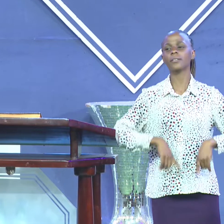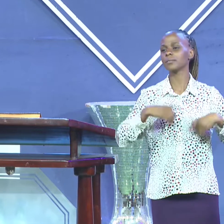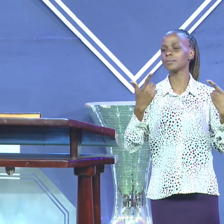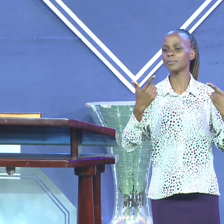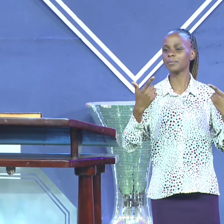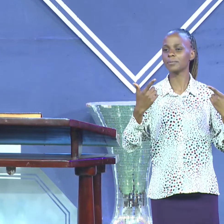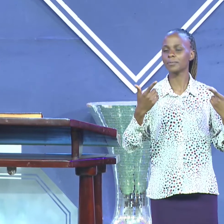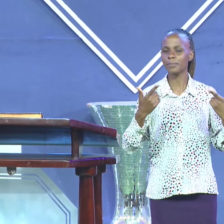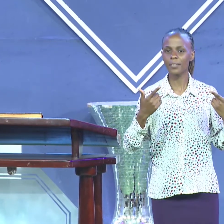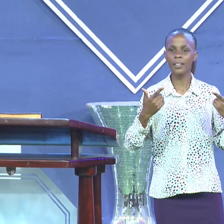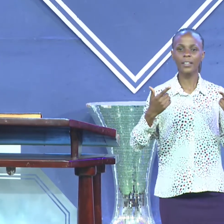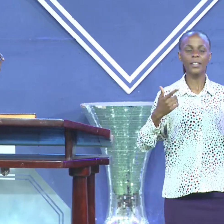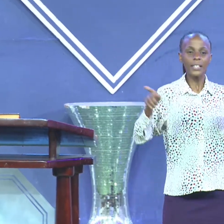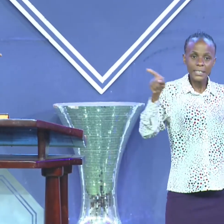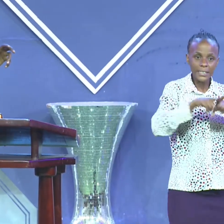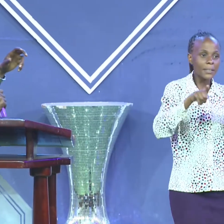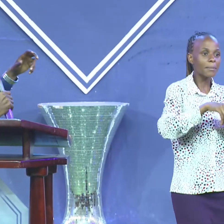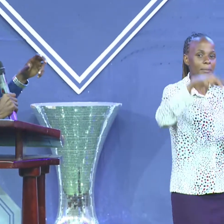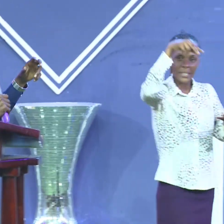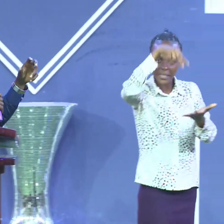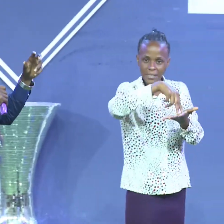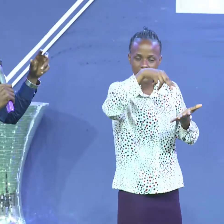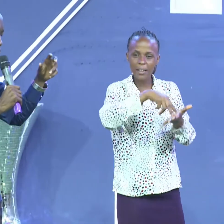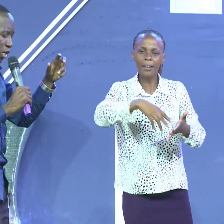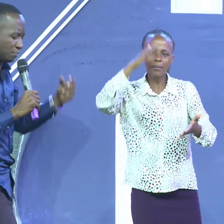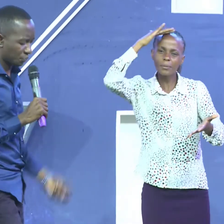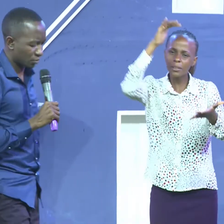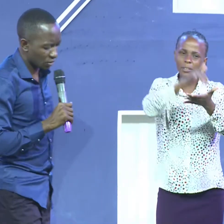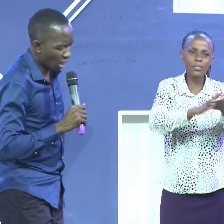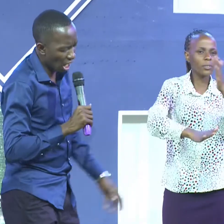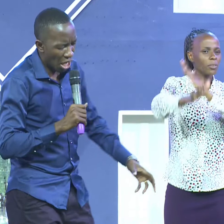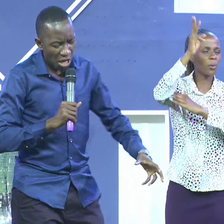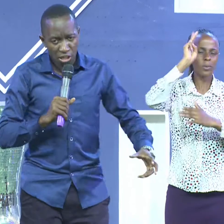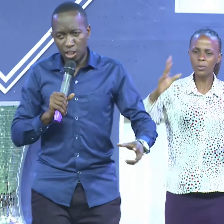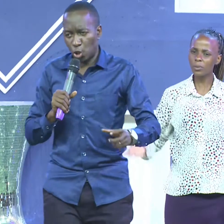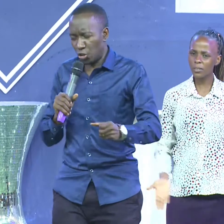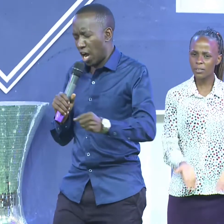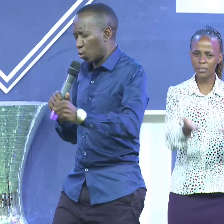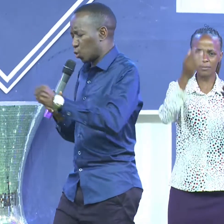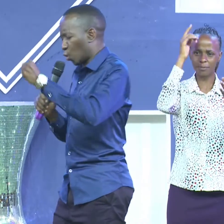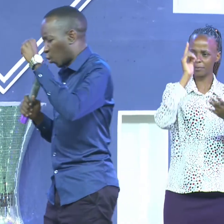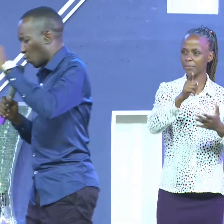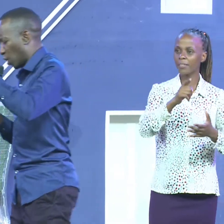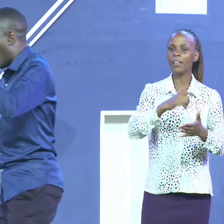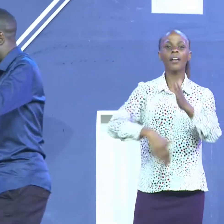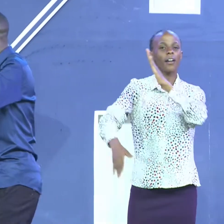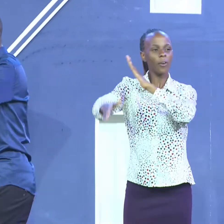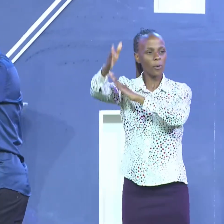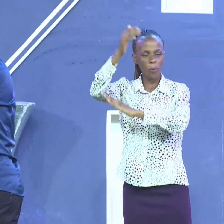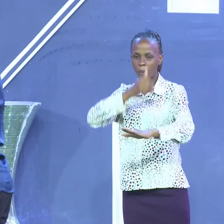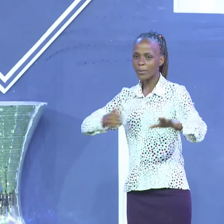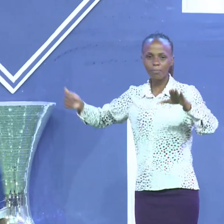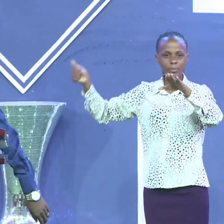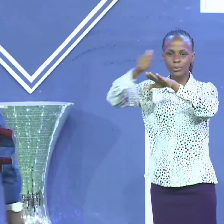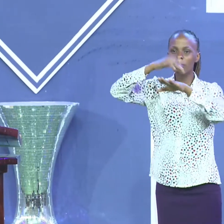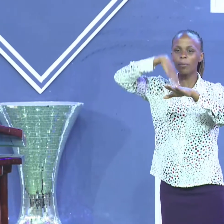your life. I said this as you rise up believing that the Lord is going to elevate you, that